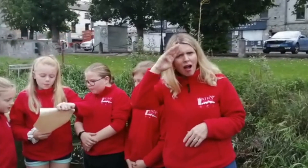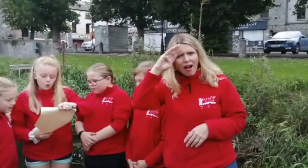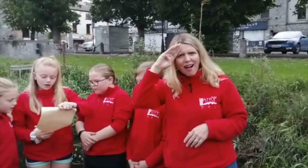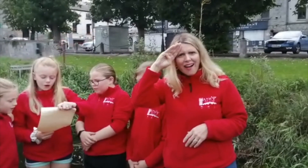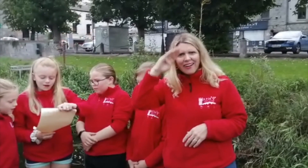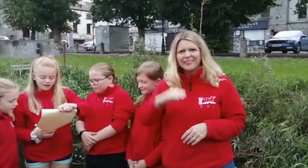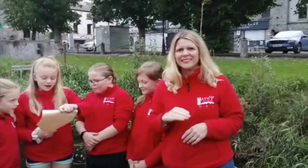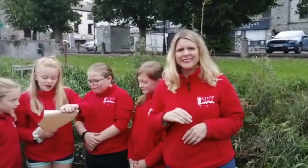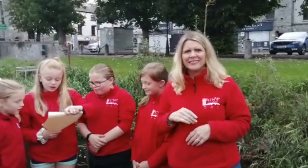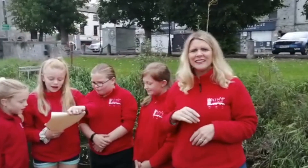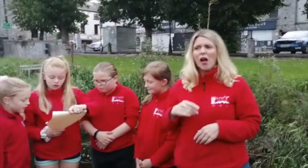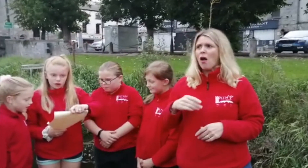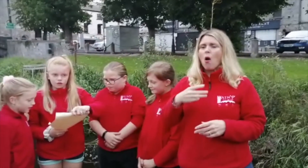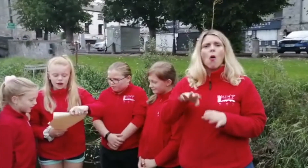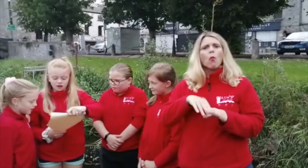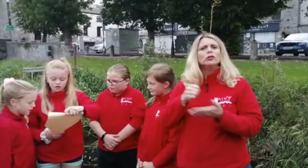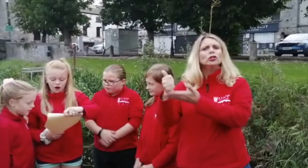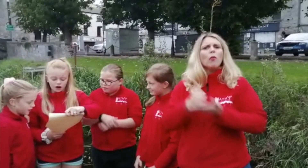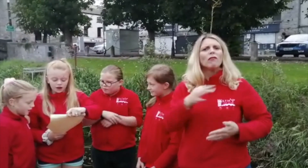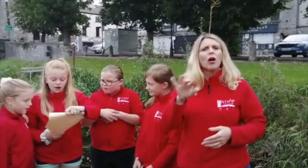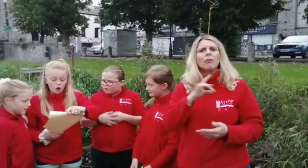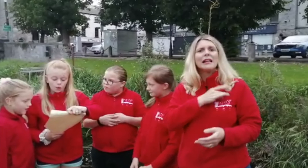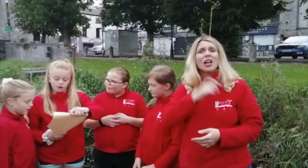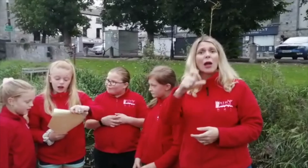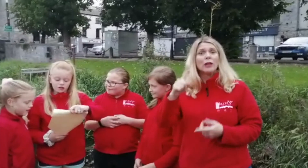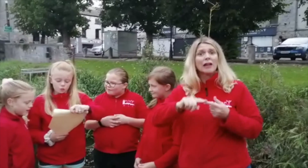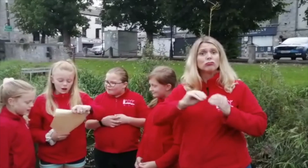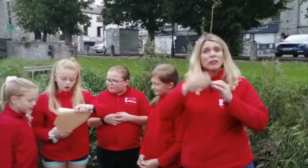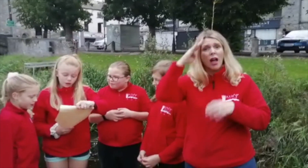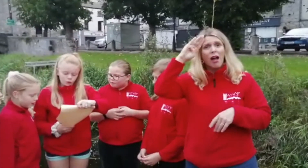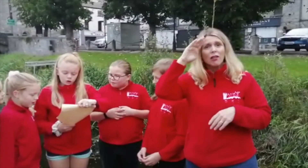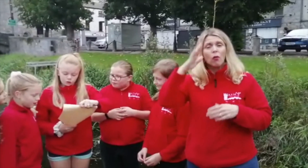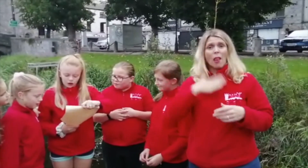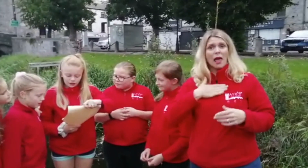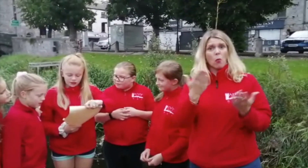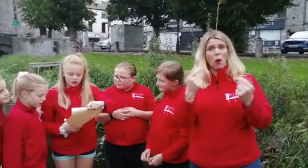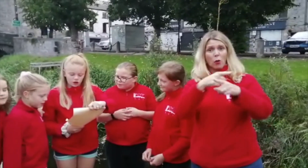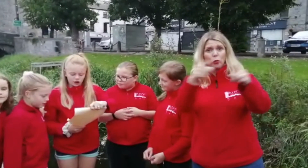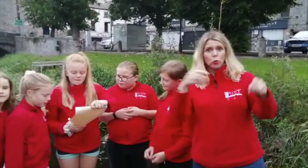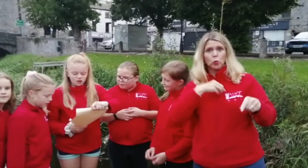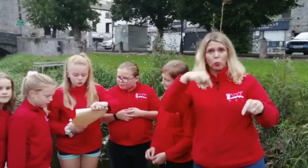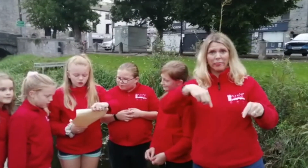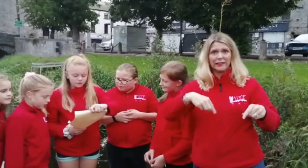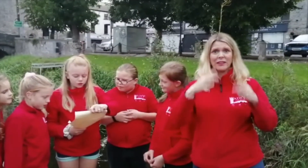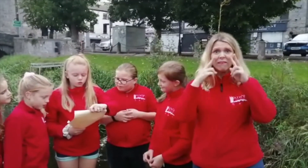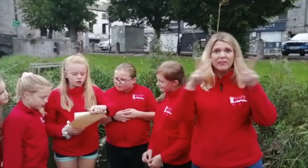Ireland. With the support from Kildare County Council and Creative Ireland, we would like to welcome you here to this